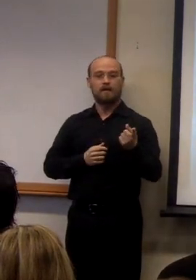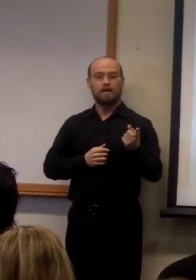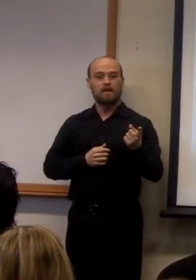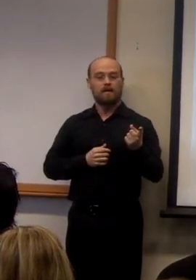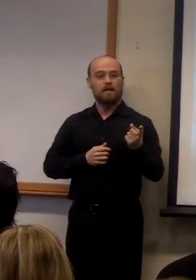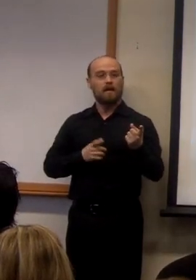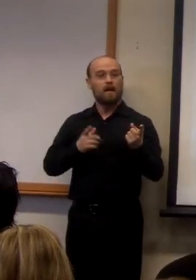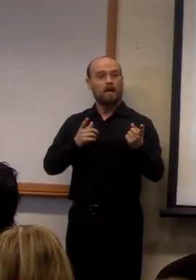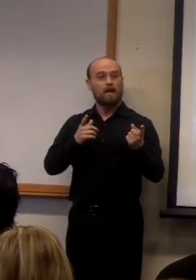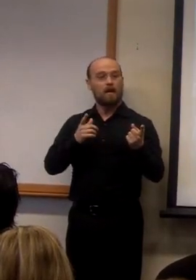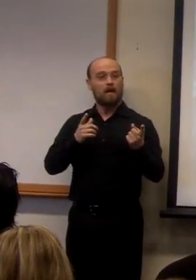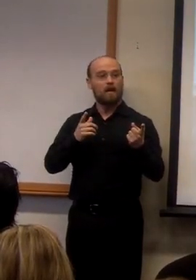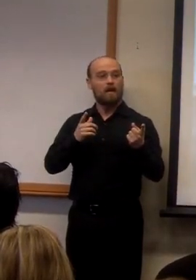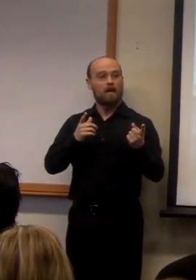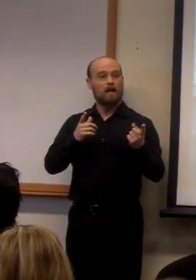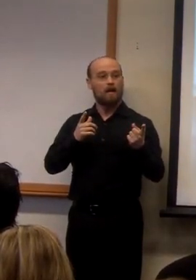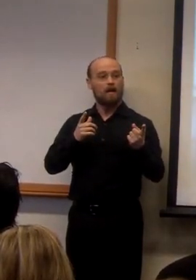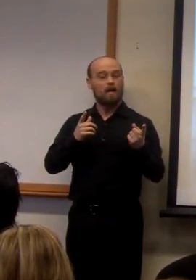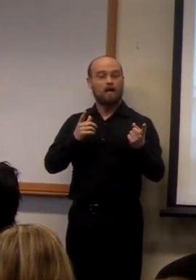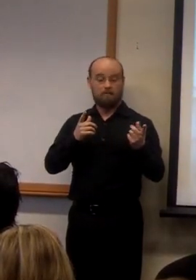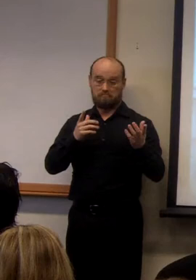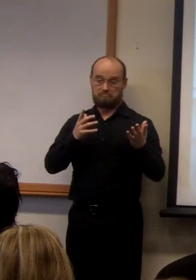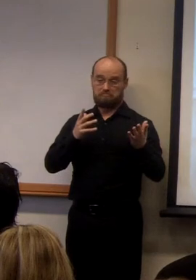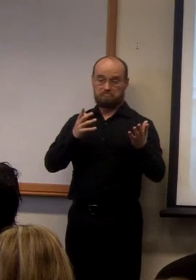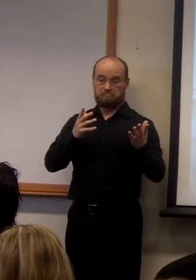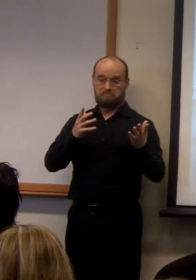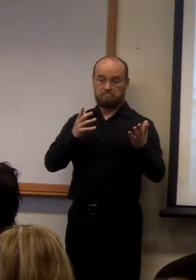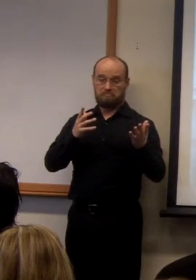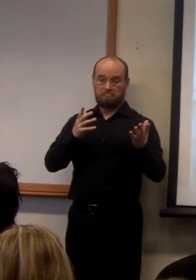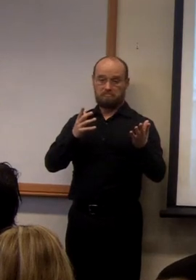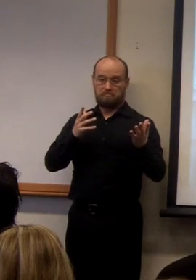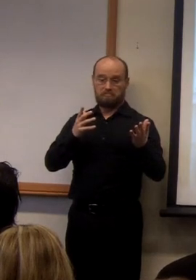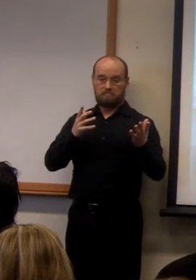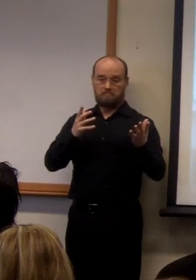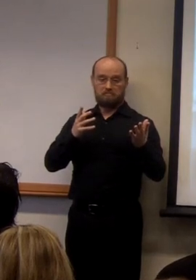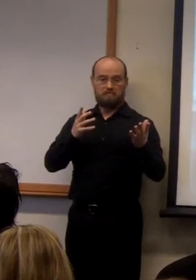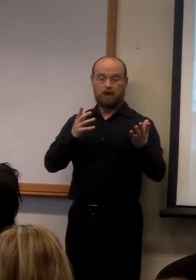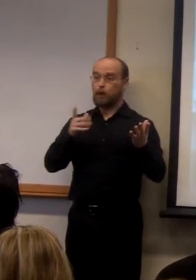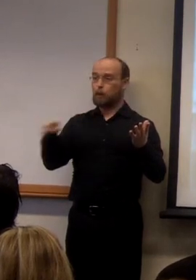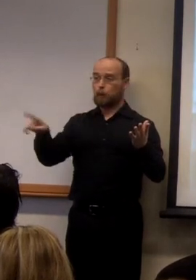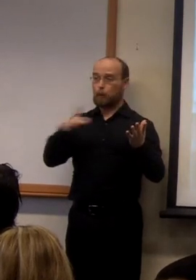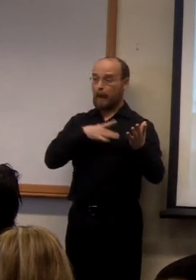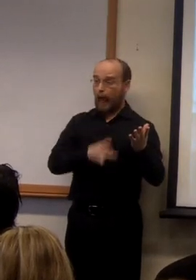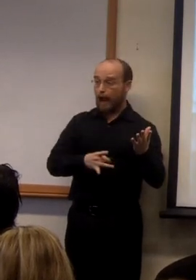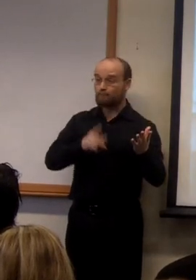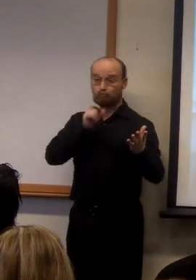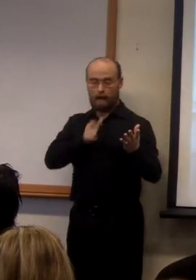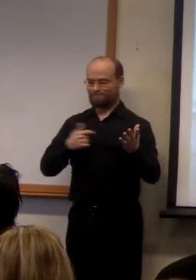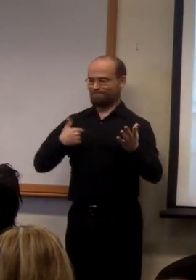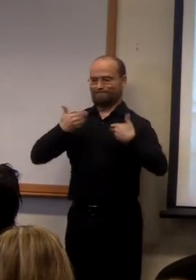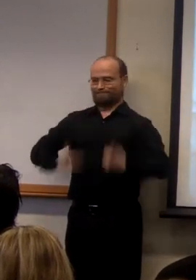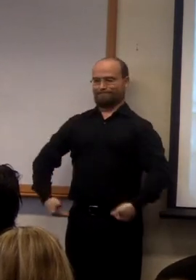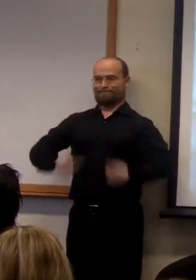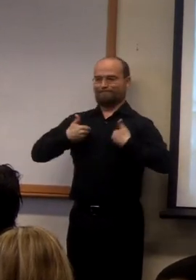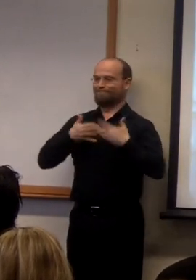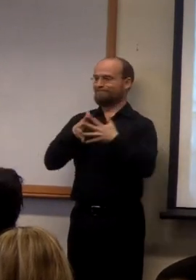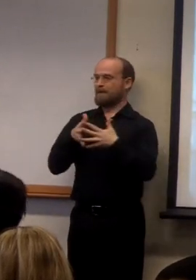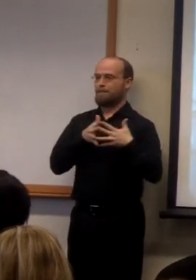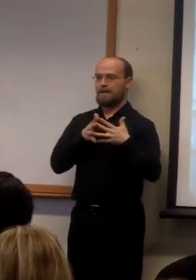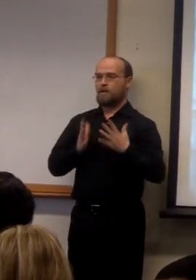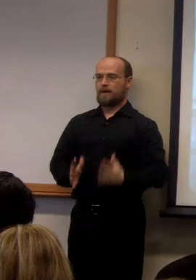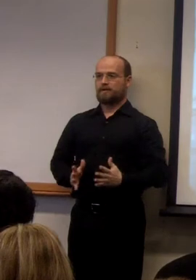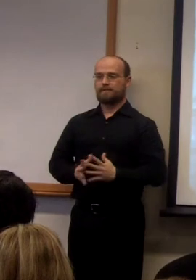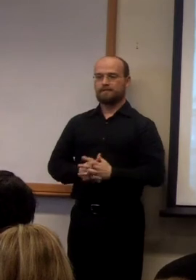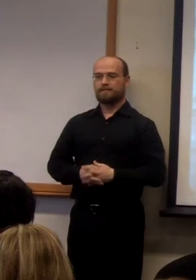also to use, is that in fact, whether I like it or not, I am an American. Now, that is not, I'm not Lyndon Johnson, and